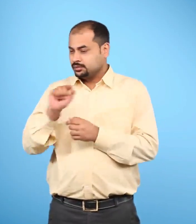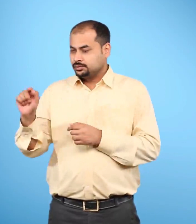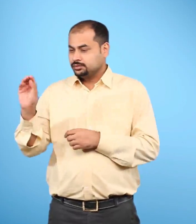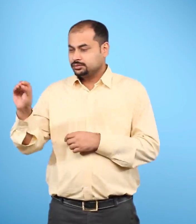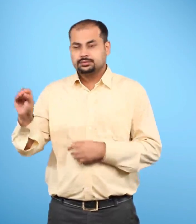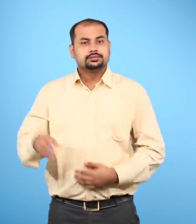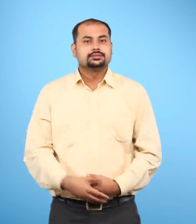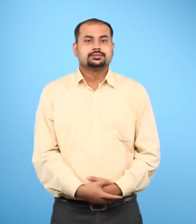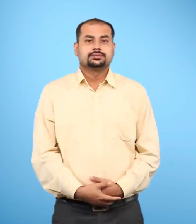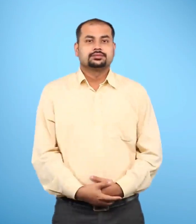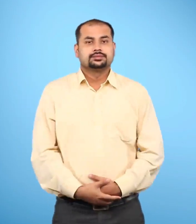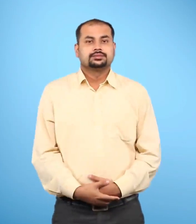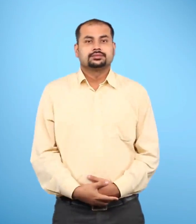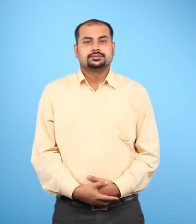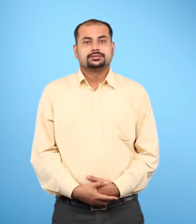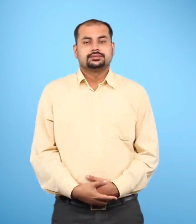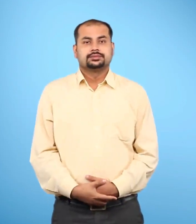Dash centimeters.